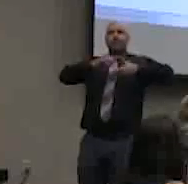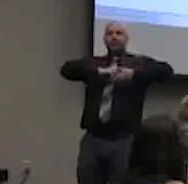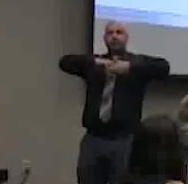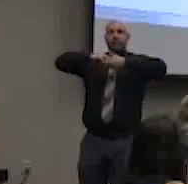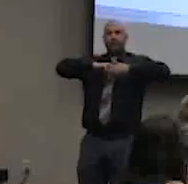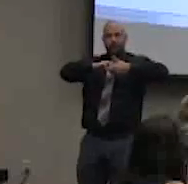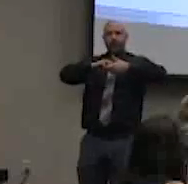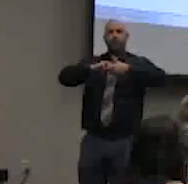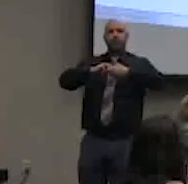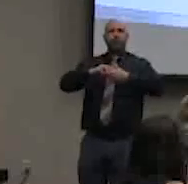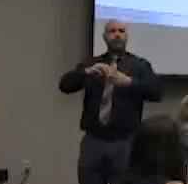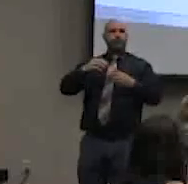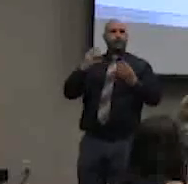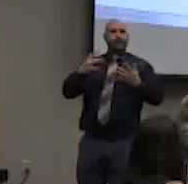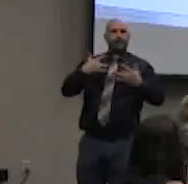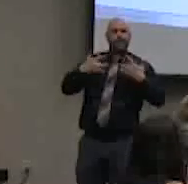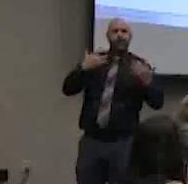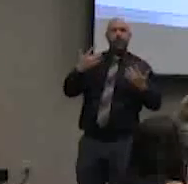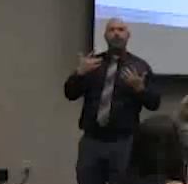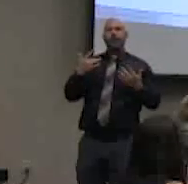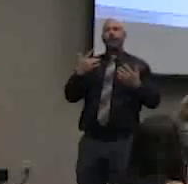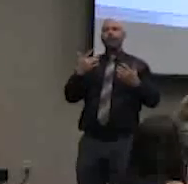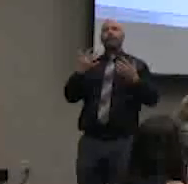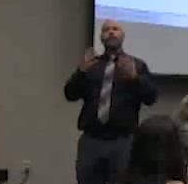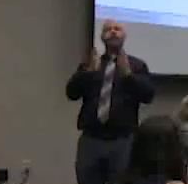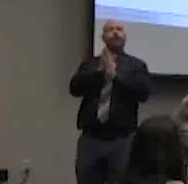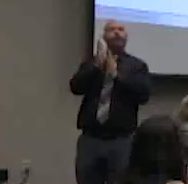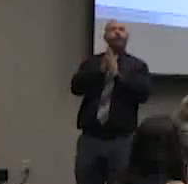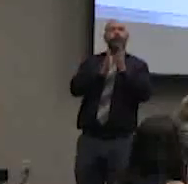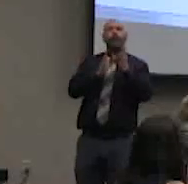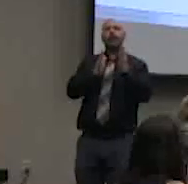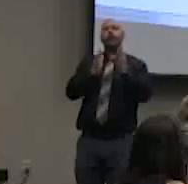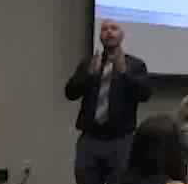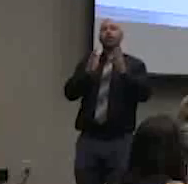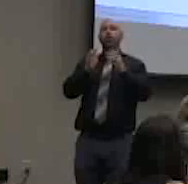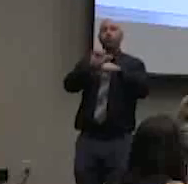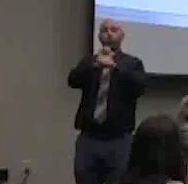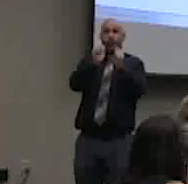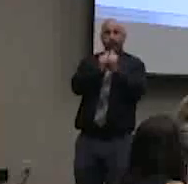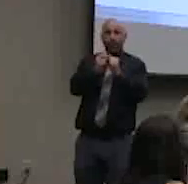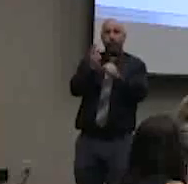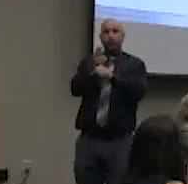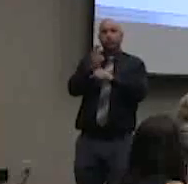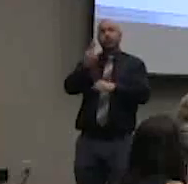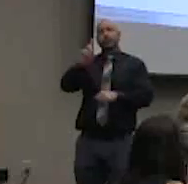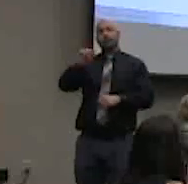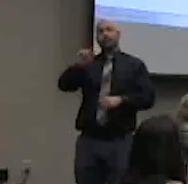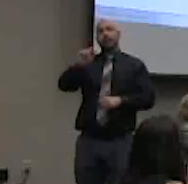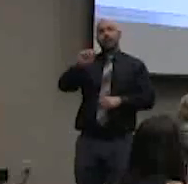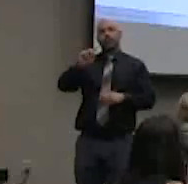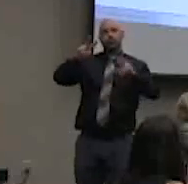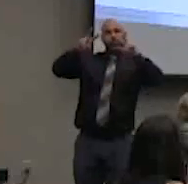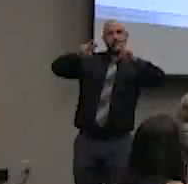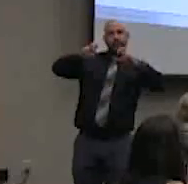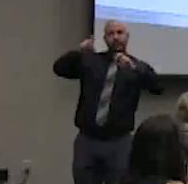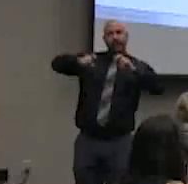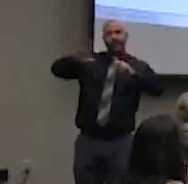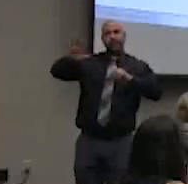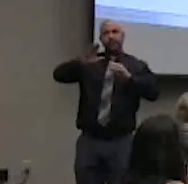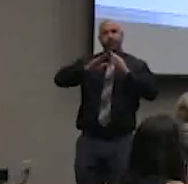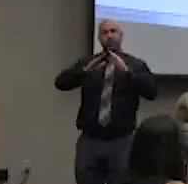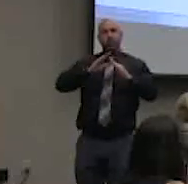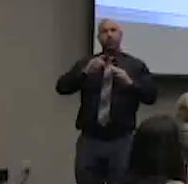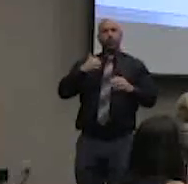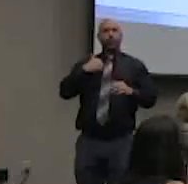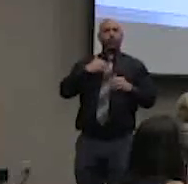work collaboratively using data to assess the needs in the community. We're much different than Jefferson in that we're